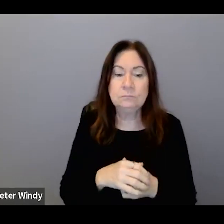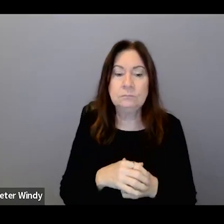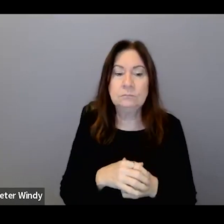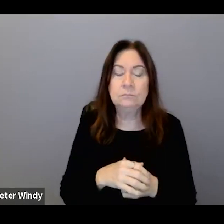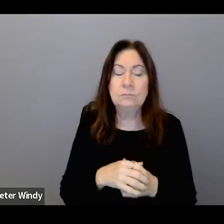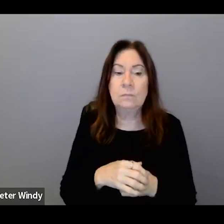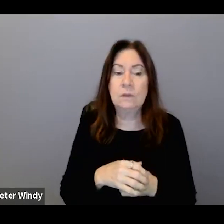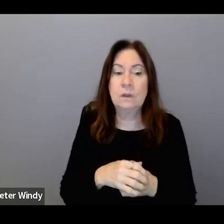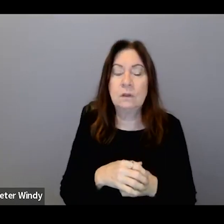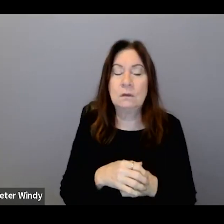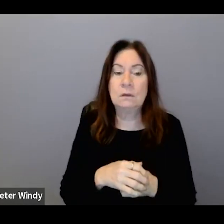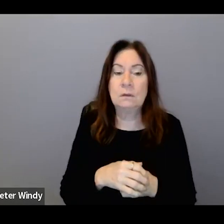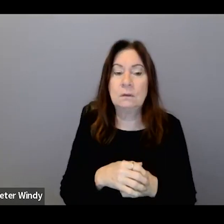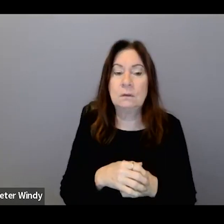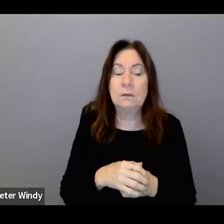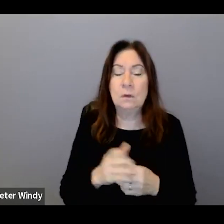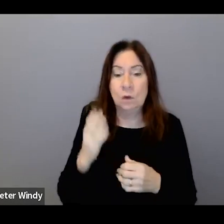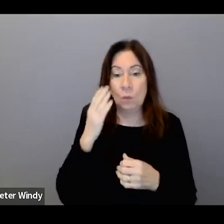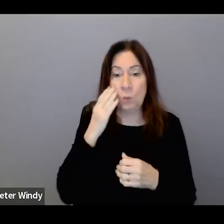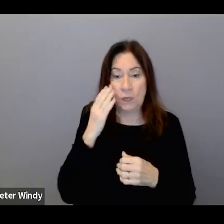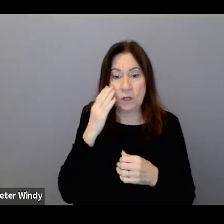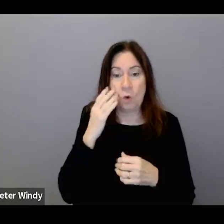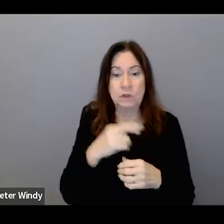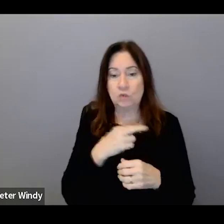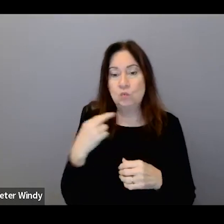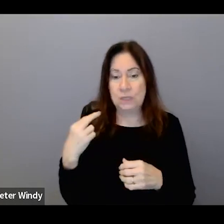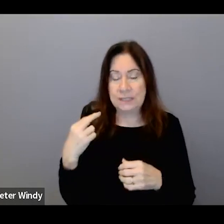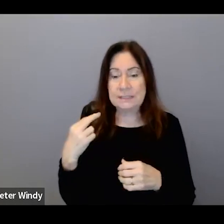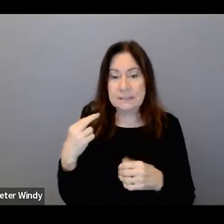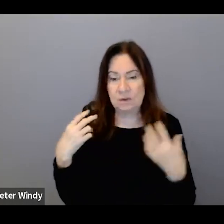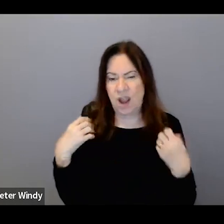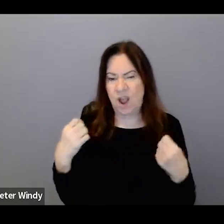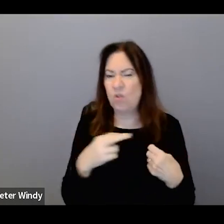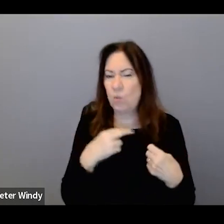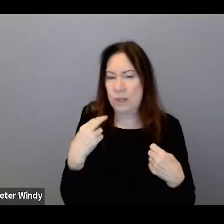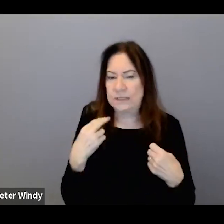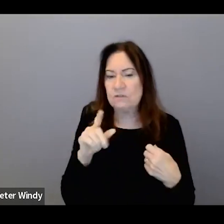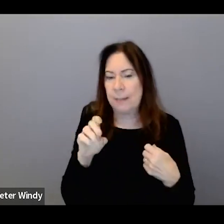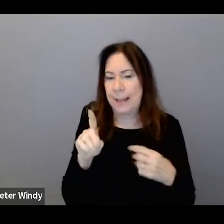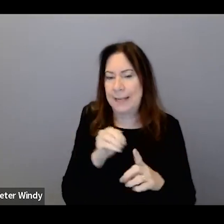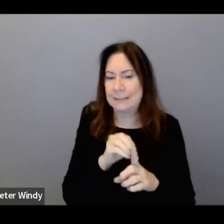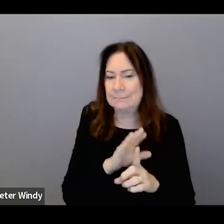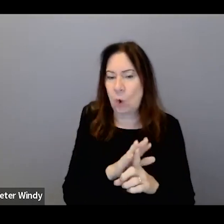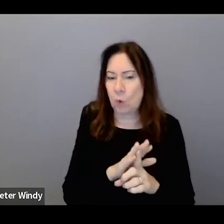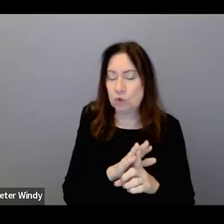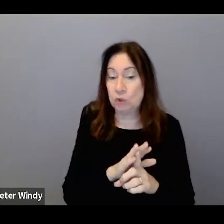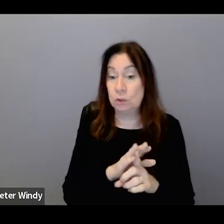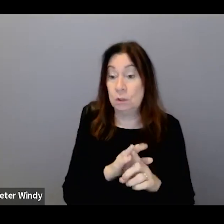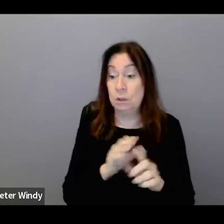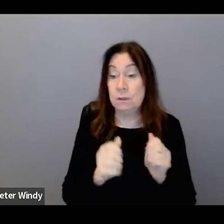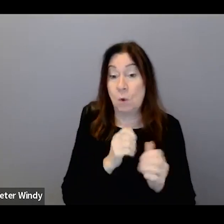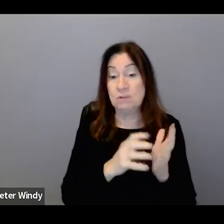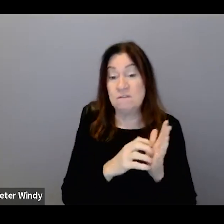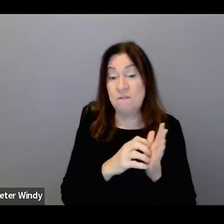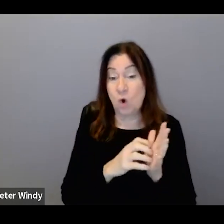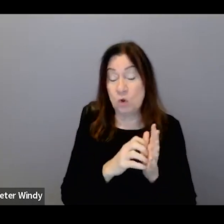So we know that there are health risks from lead exposure, and we know that the most vulnerable